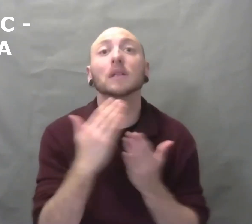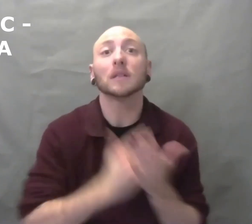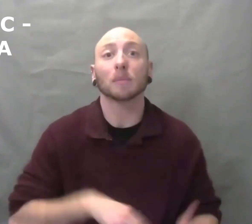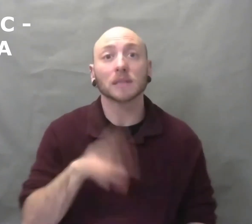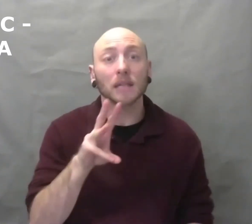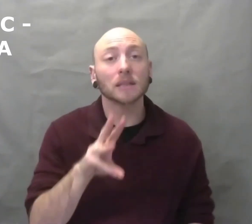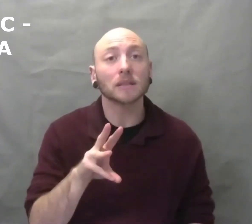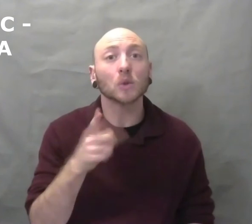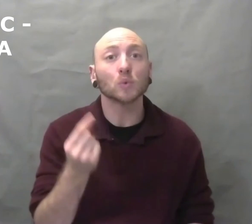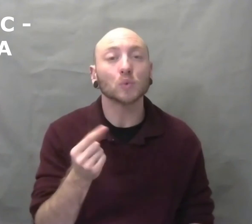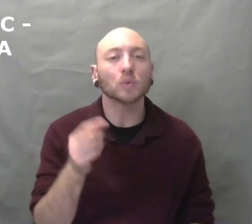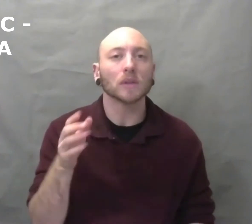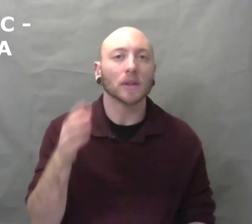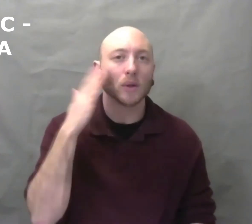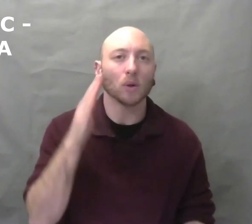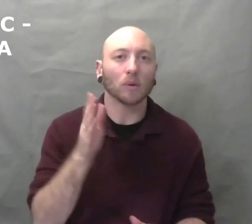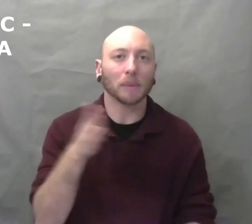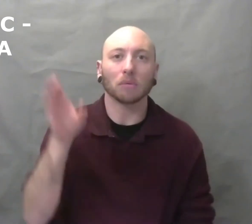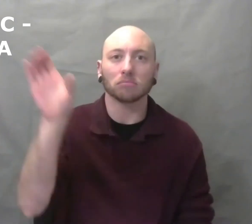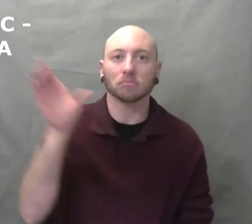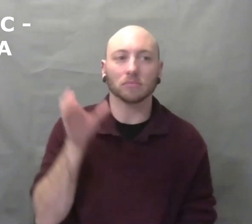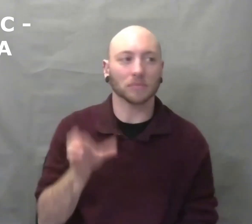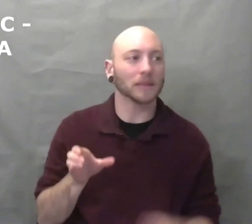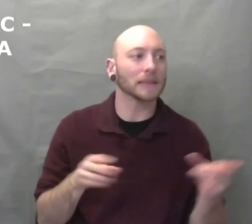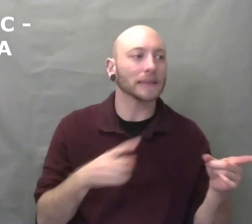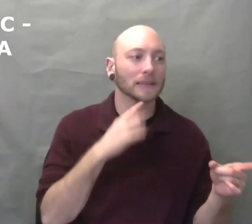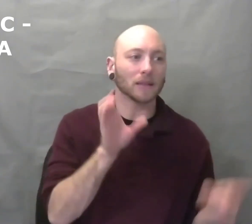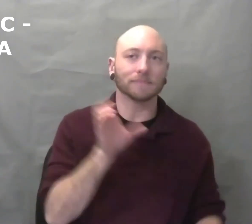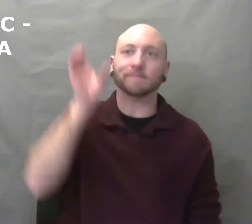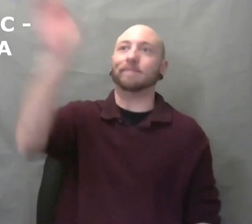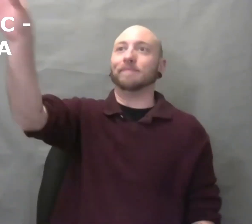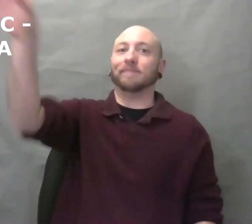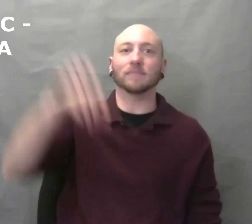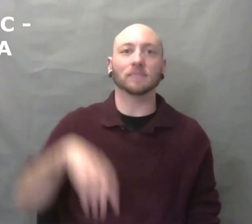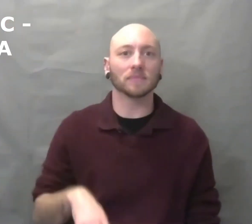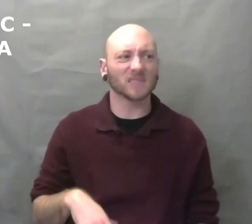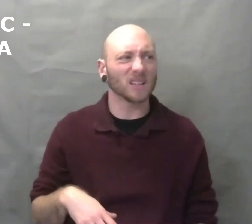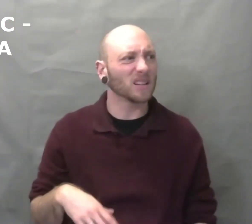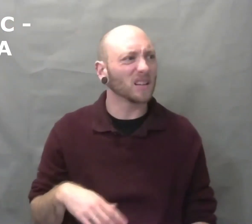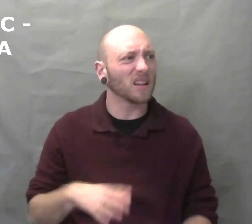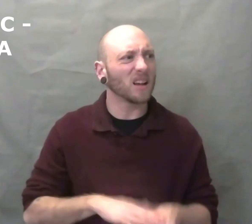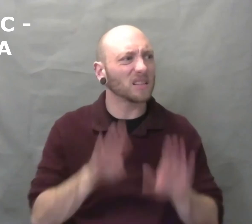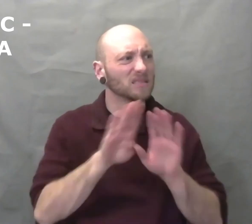and blah, blah, blah. And I was like, why do I got to put it on the shelf? He's like, because the book tells you to. We're a book solution group. We do it by the